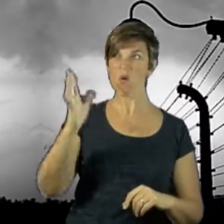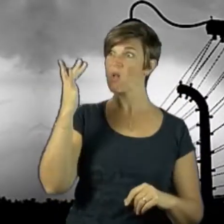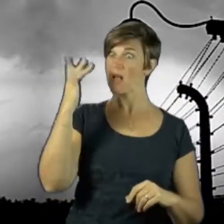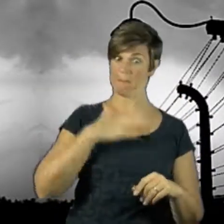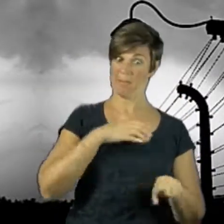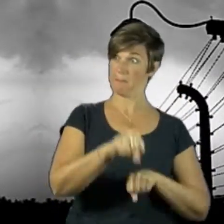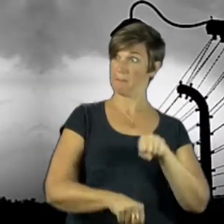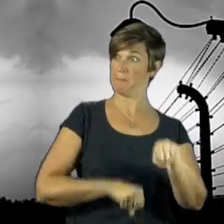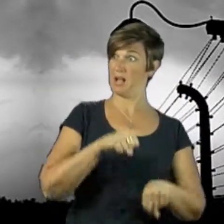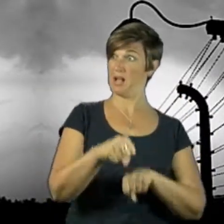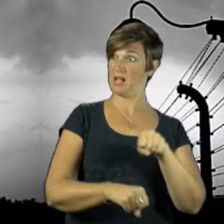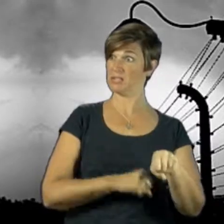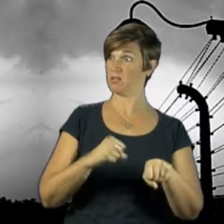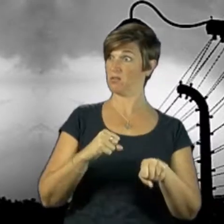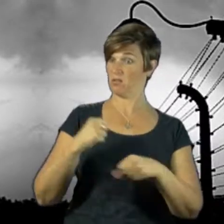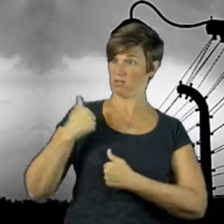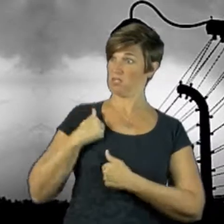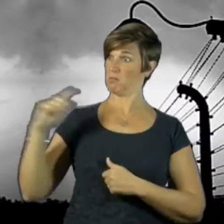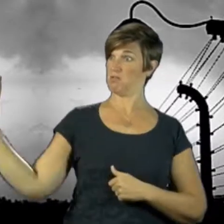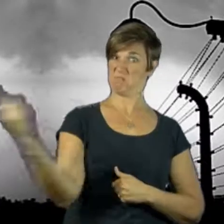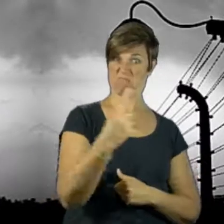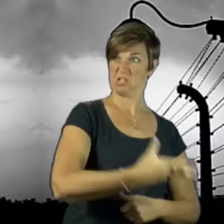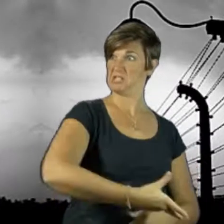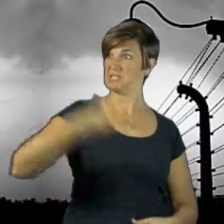was, and then they stop.